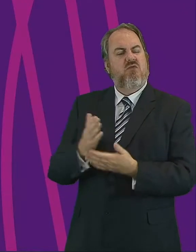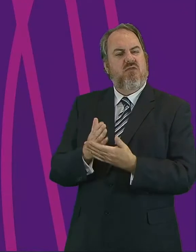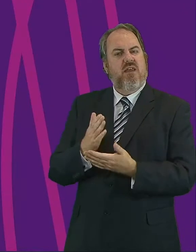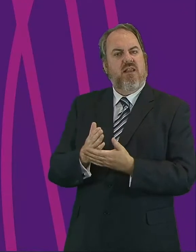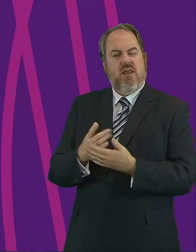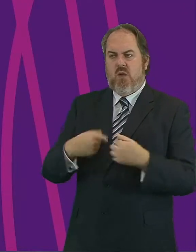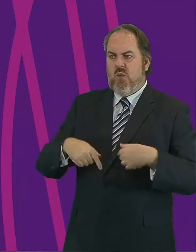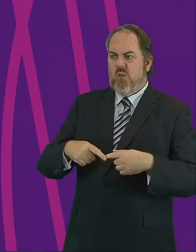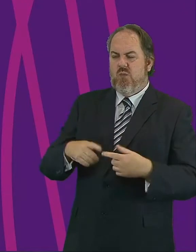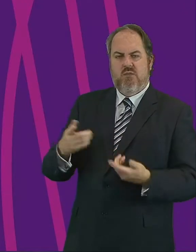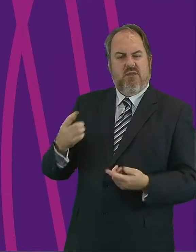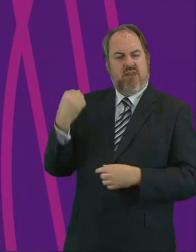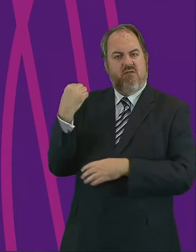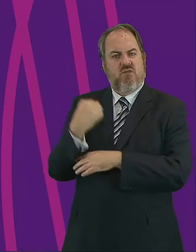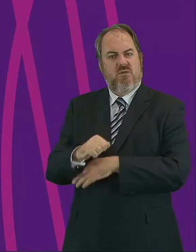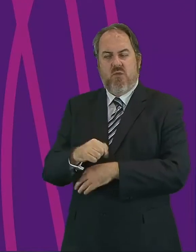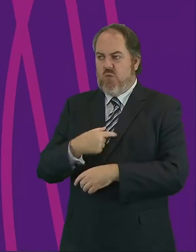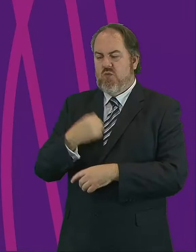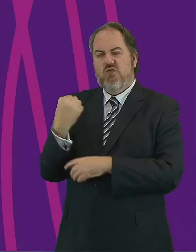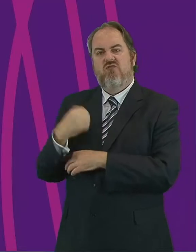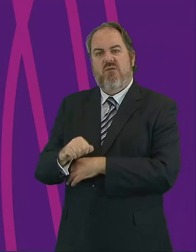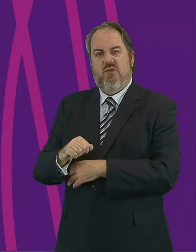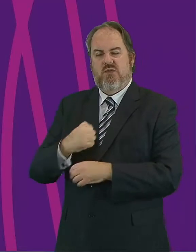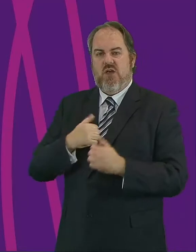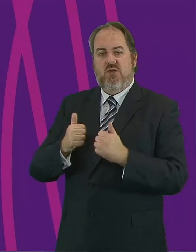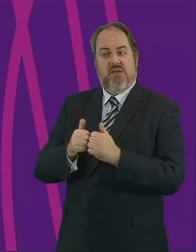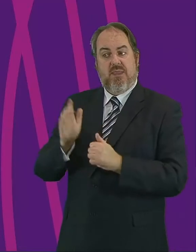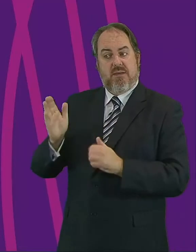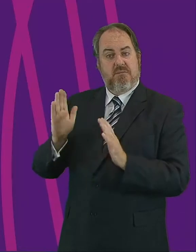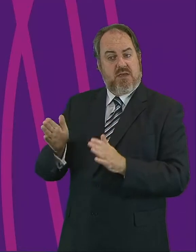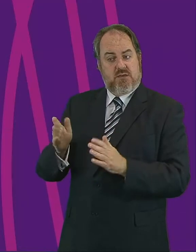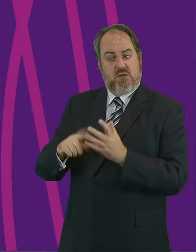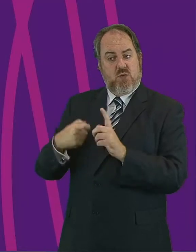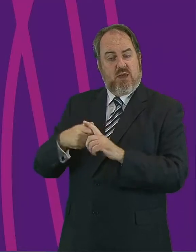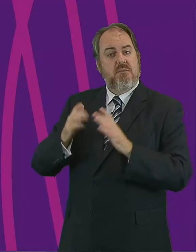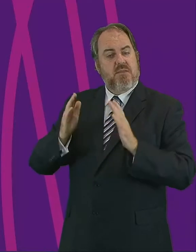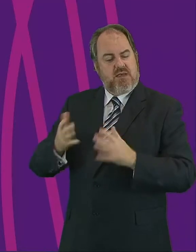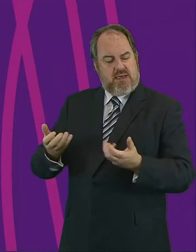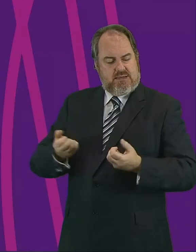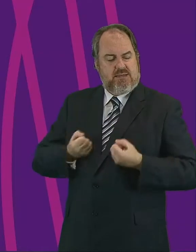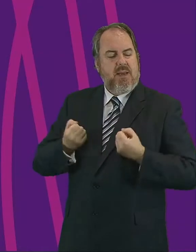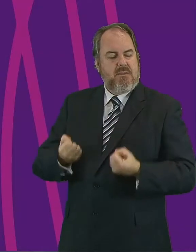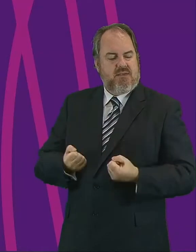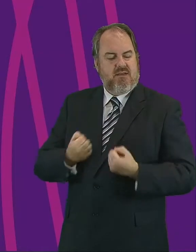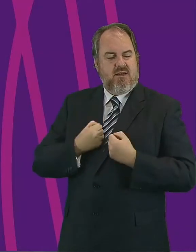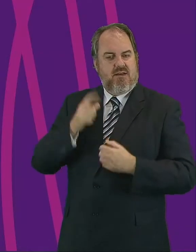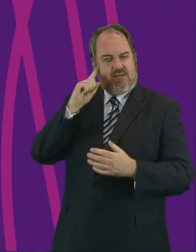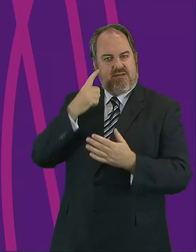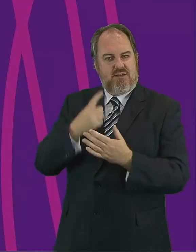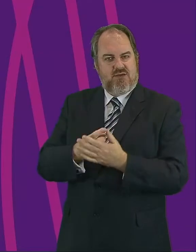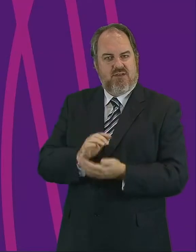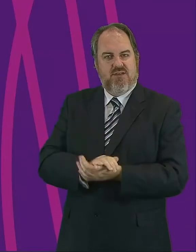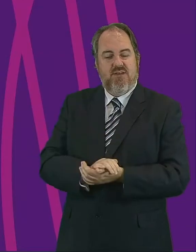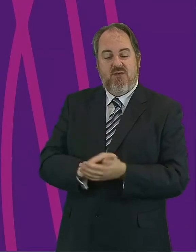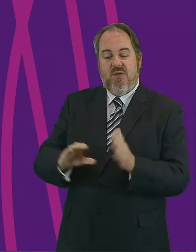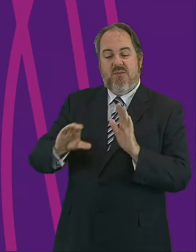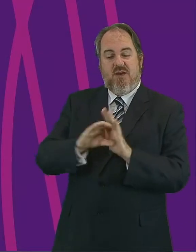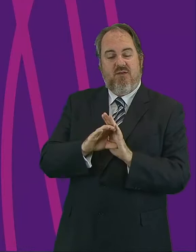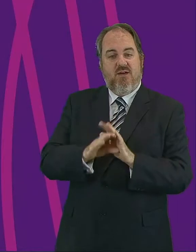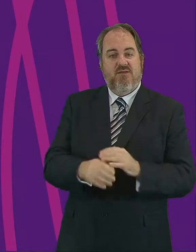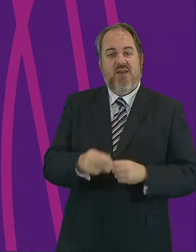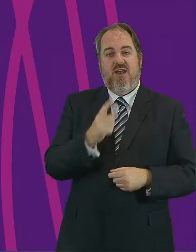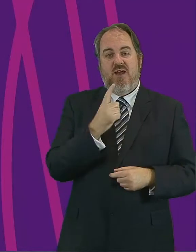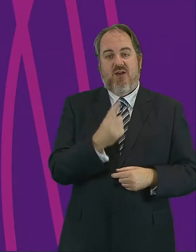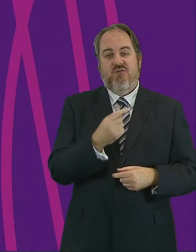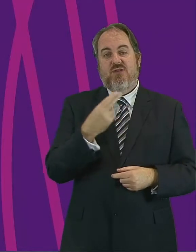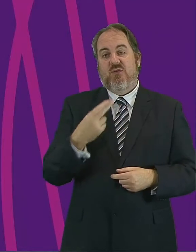refuse that consent, and the UK Government must respect that decision. And at paragraphs 128 and 182, the paper